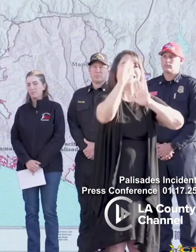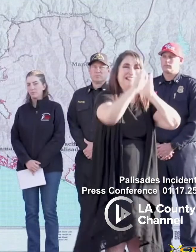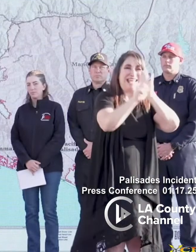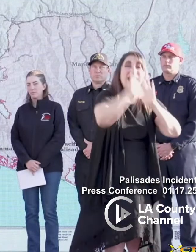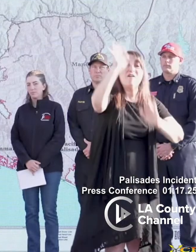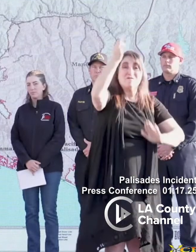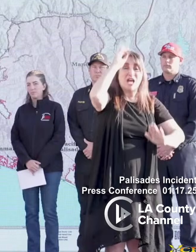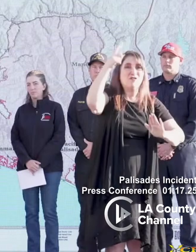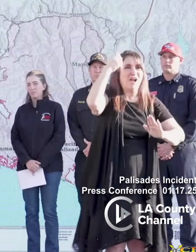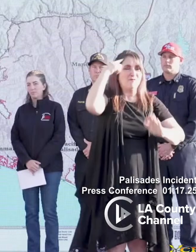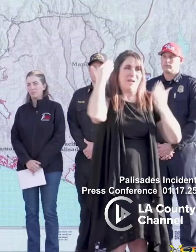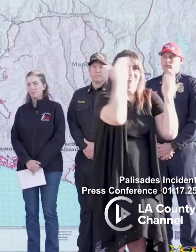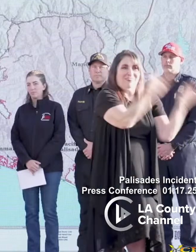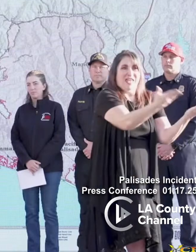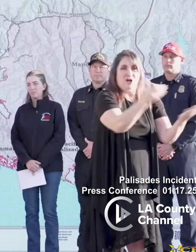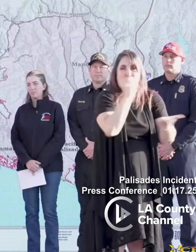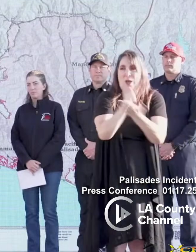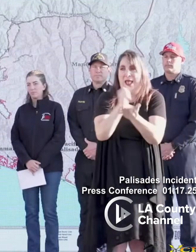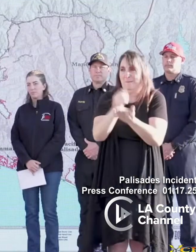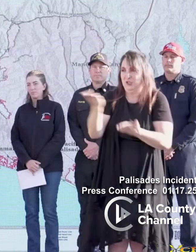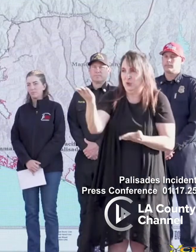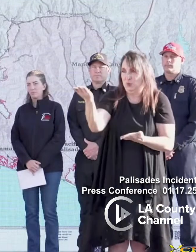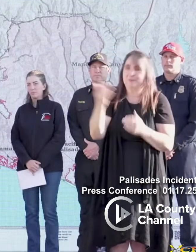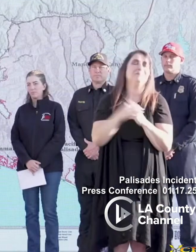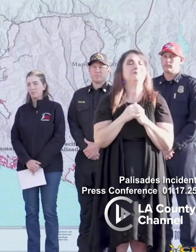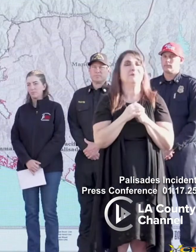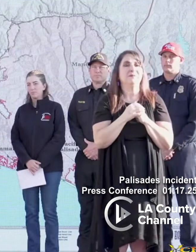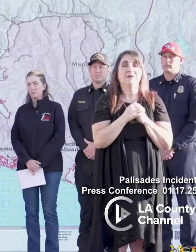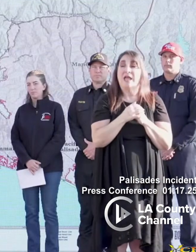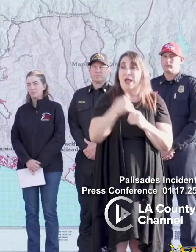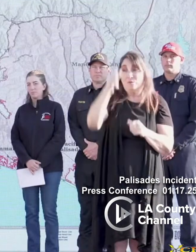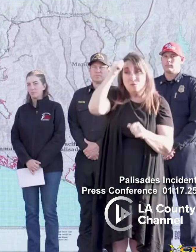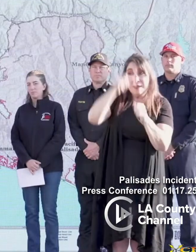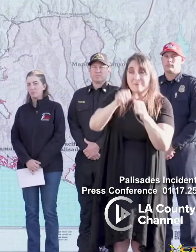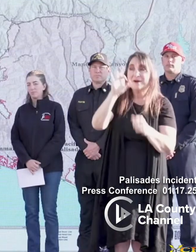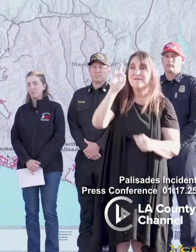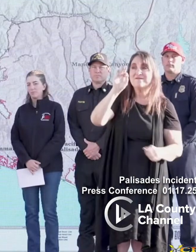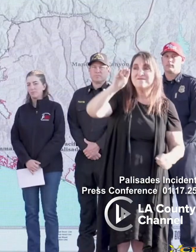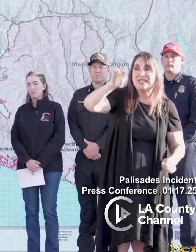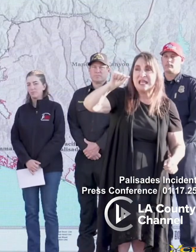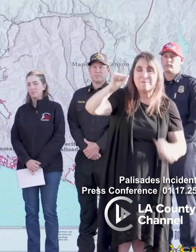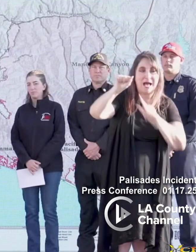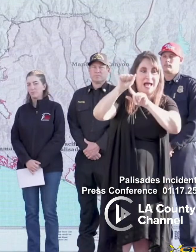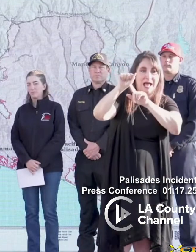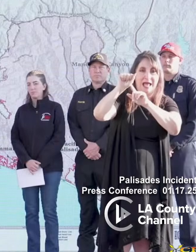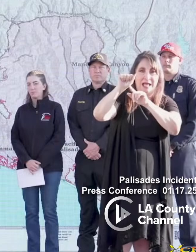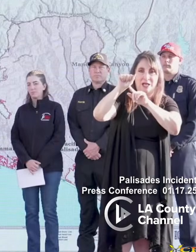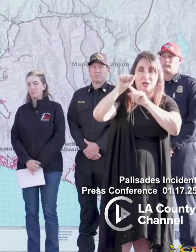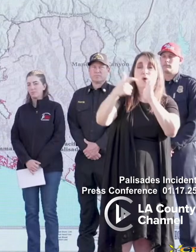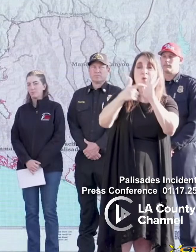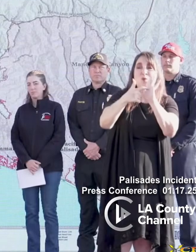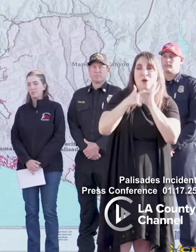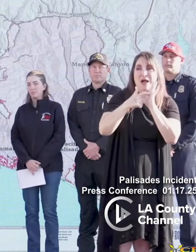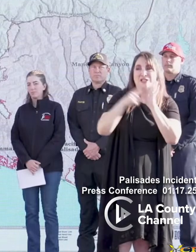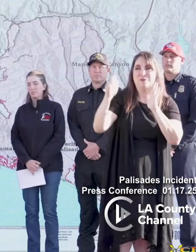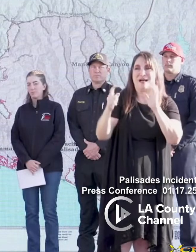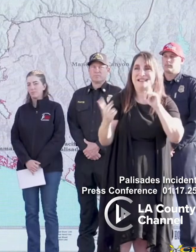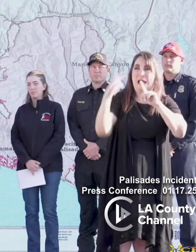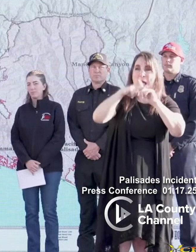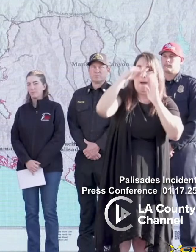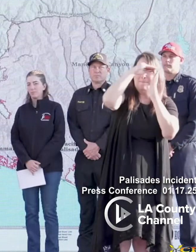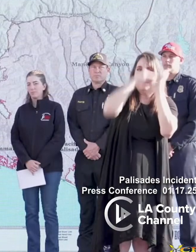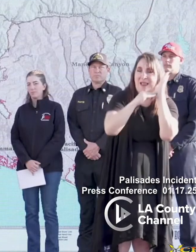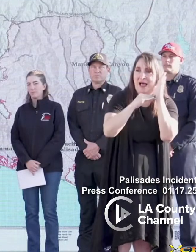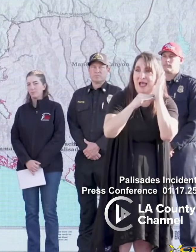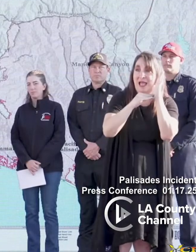you. This is also a reminder that FEMA assistance requires that you apply by